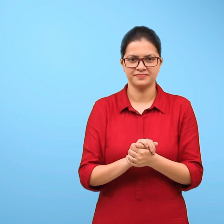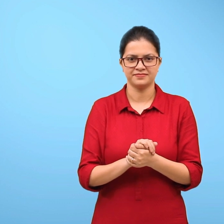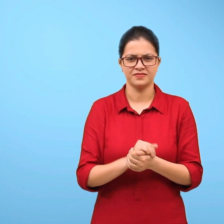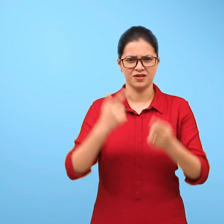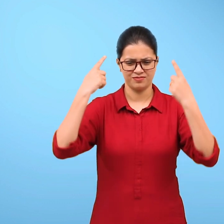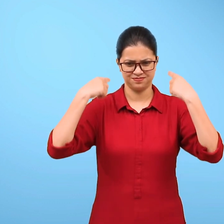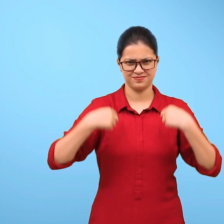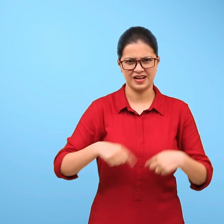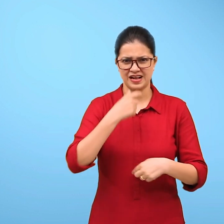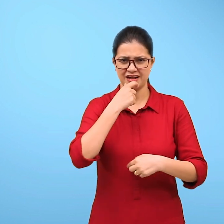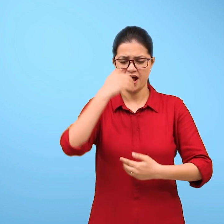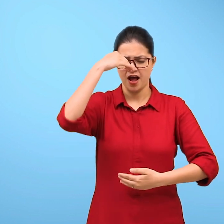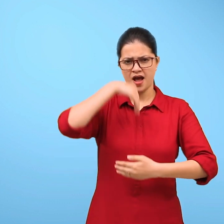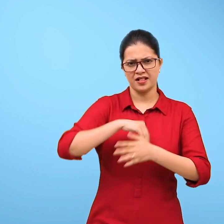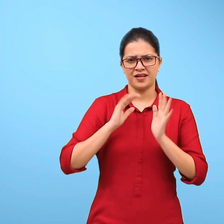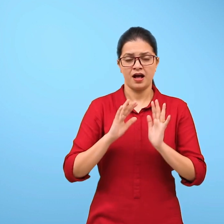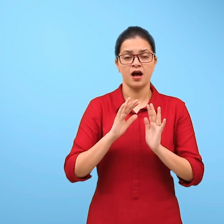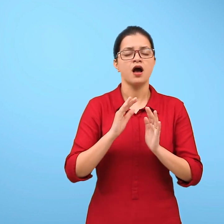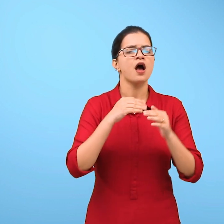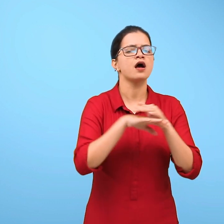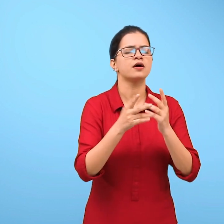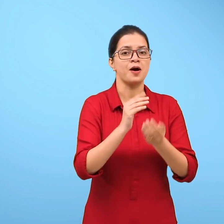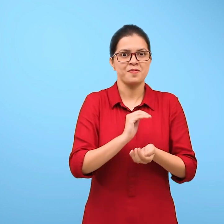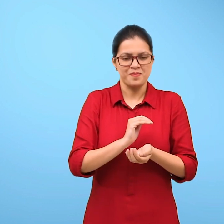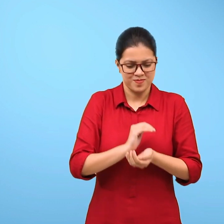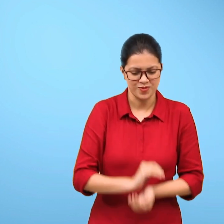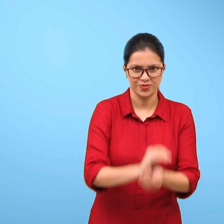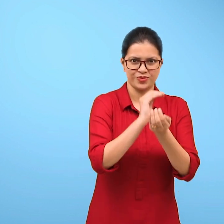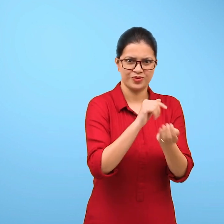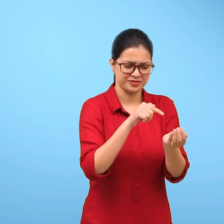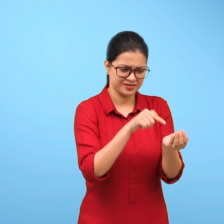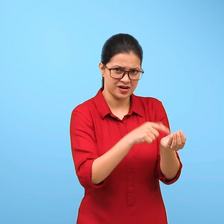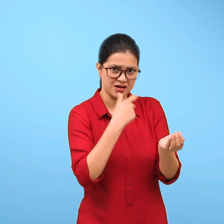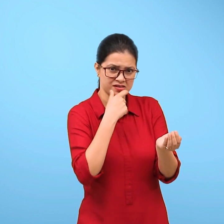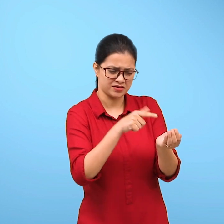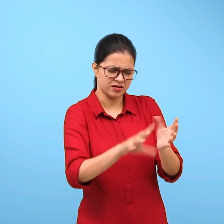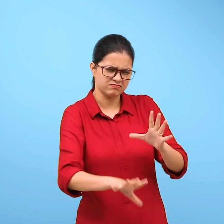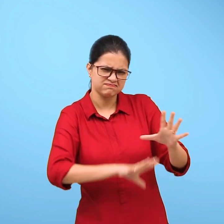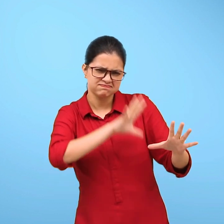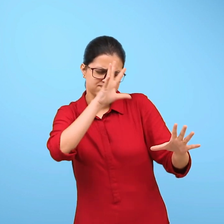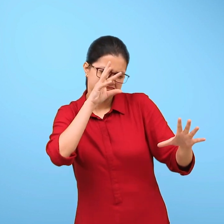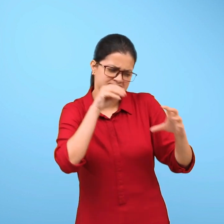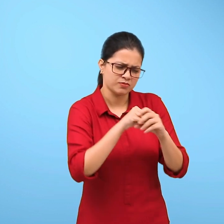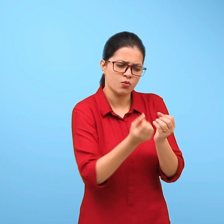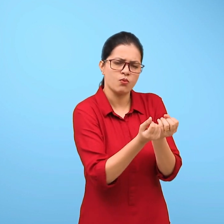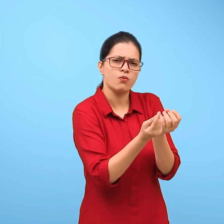The human skeleton is composed of around 305 bones at birth.